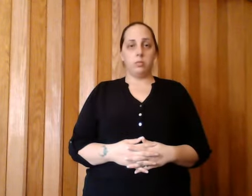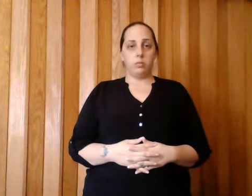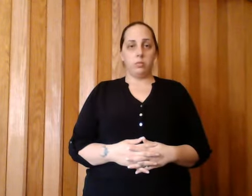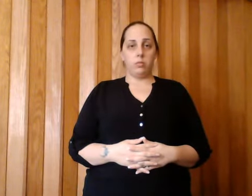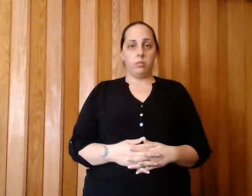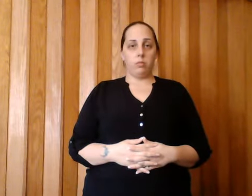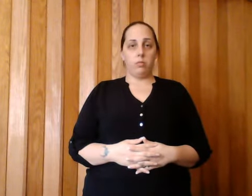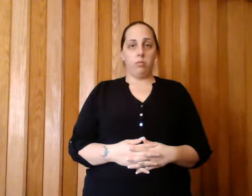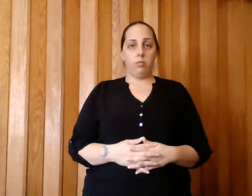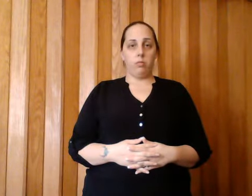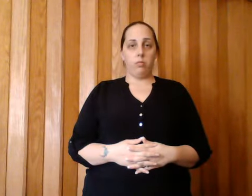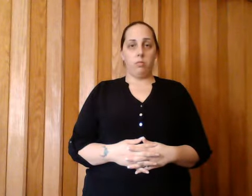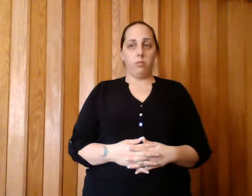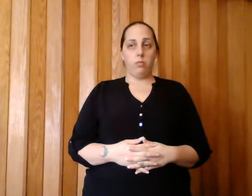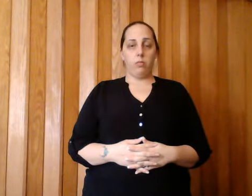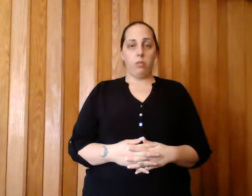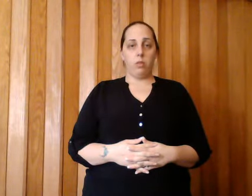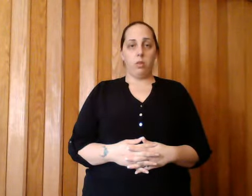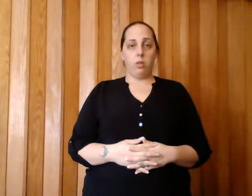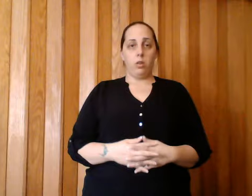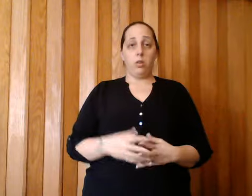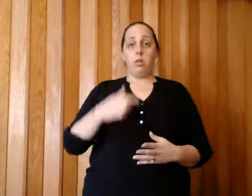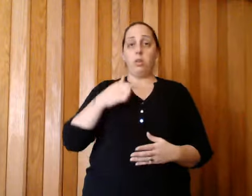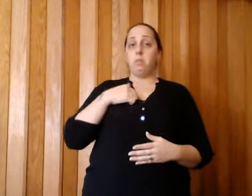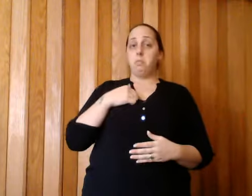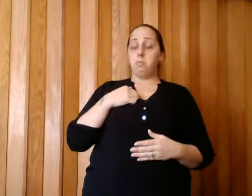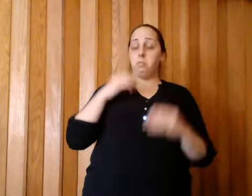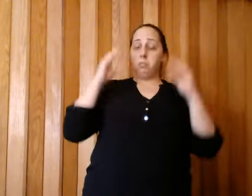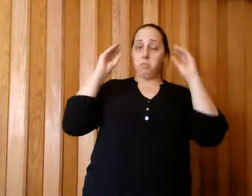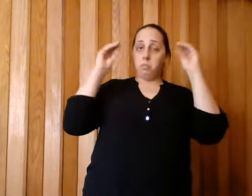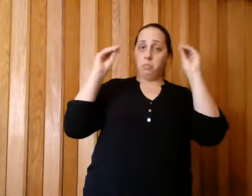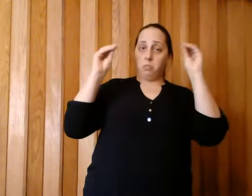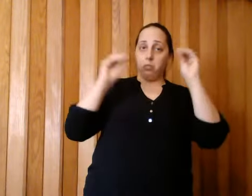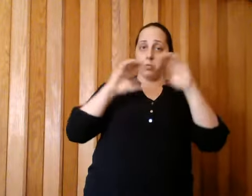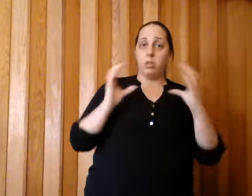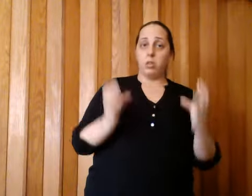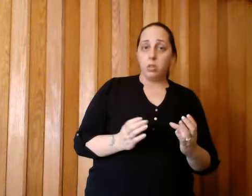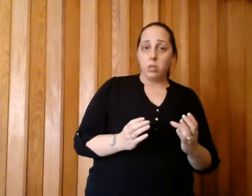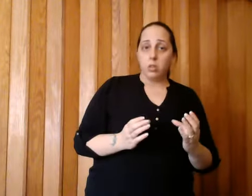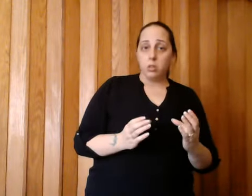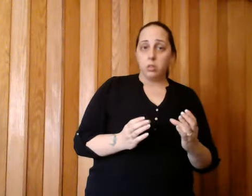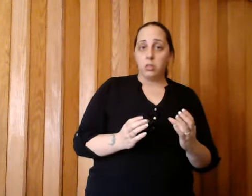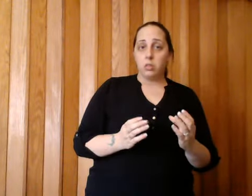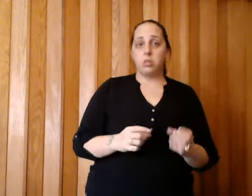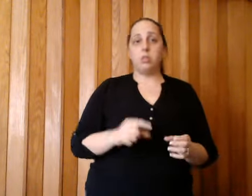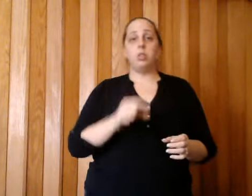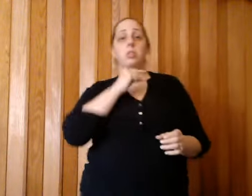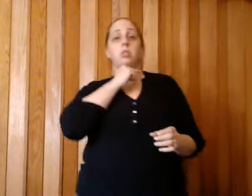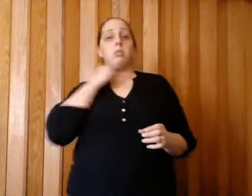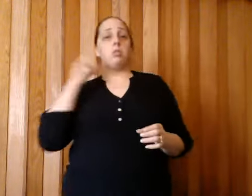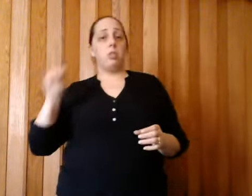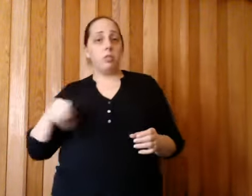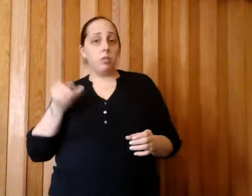giving a conference that he's part, the Southern Liberty of the work is taking place with the older people.